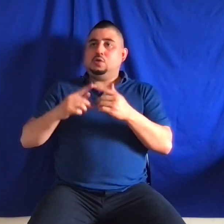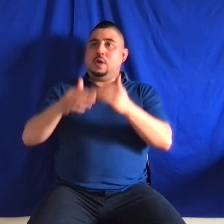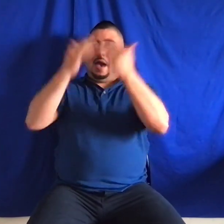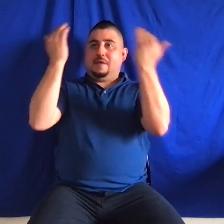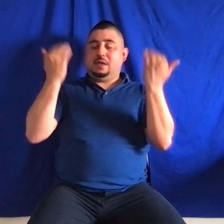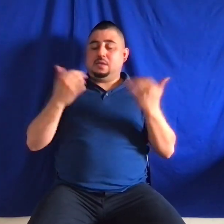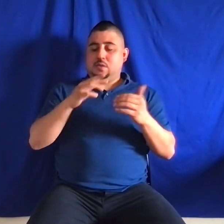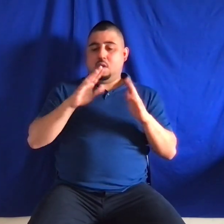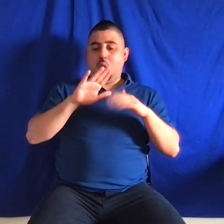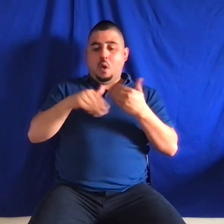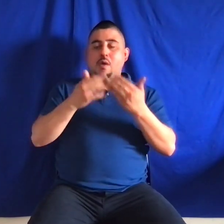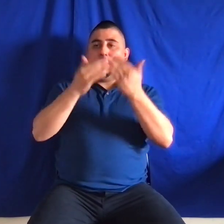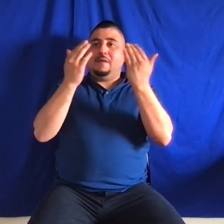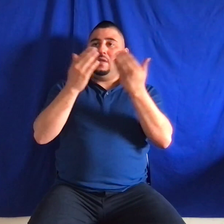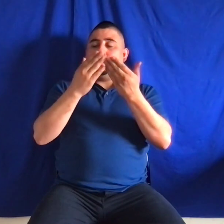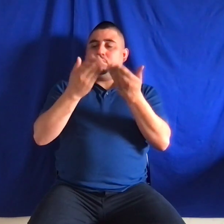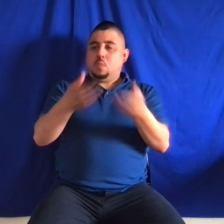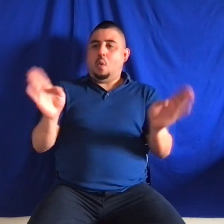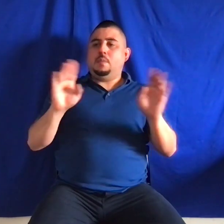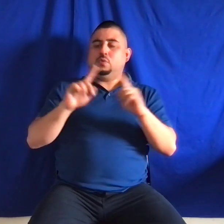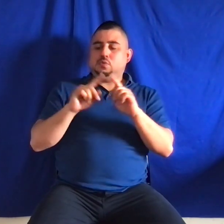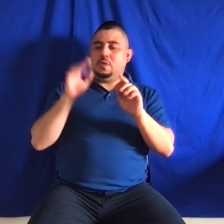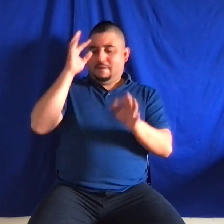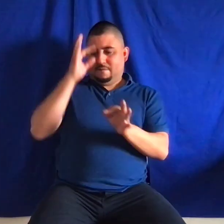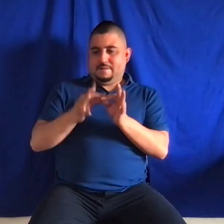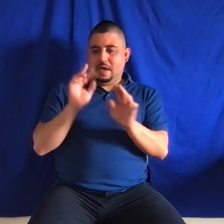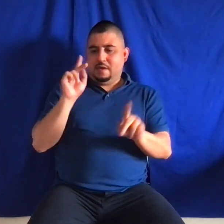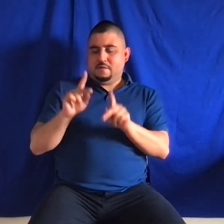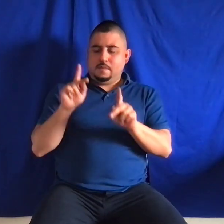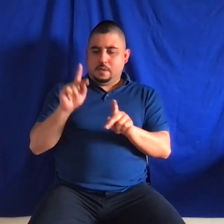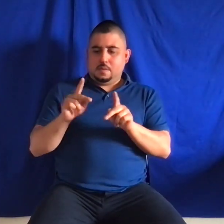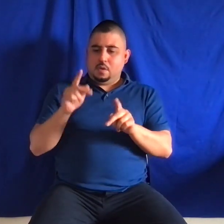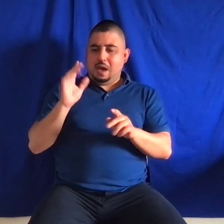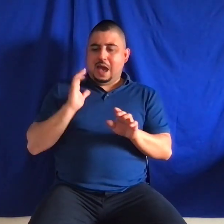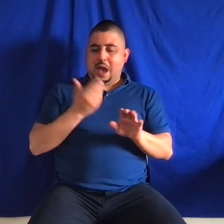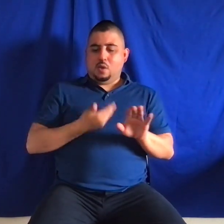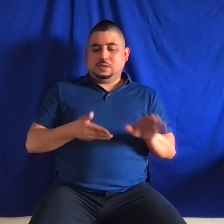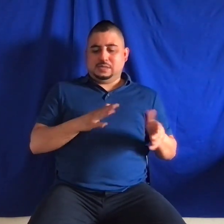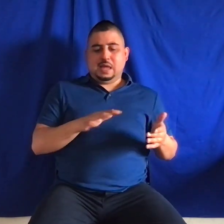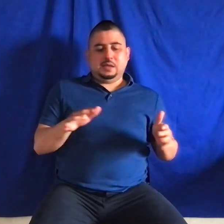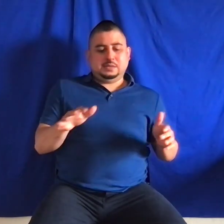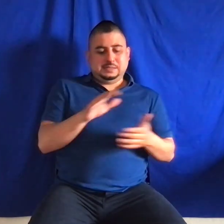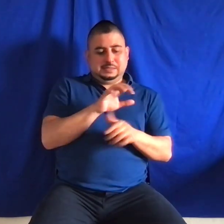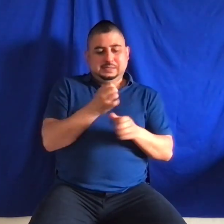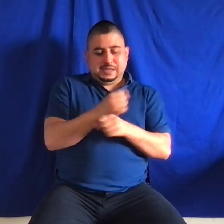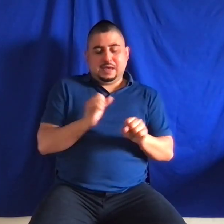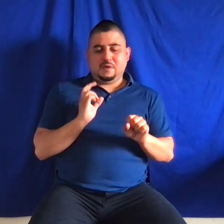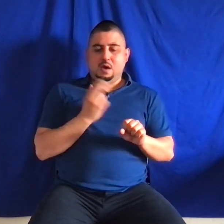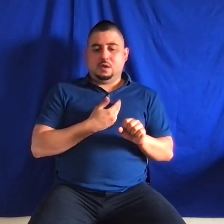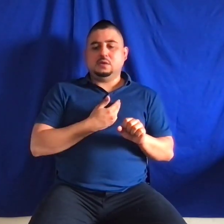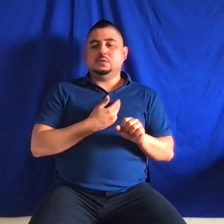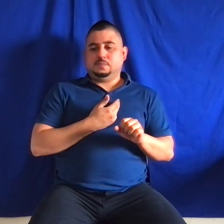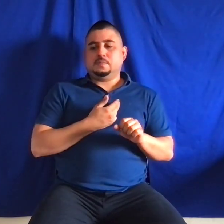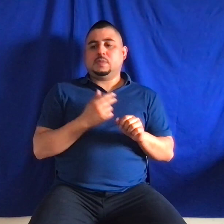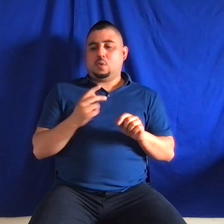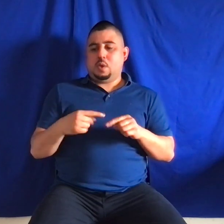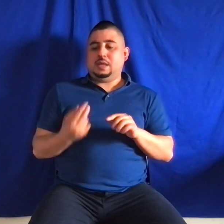kingdom are thrown open to the faithful. For his death is our ransom from death, and in his rising the life of all has risen.